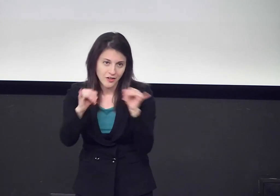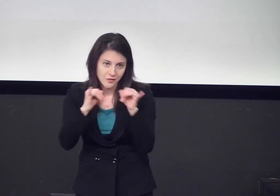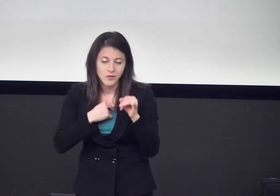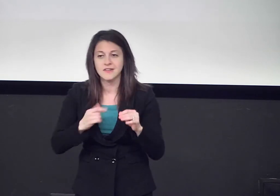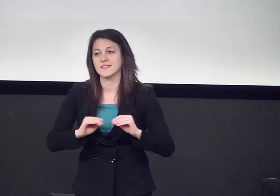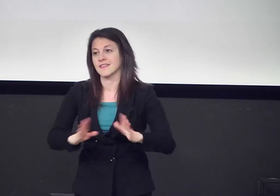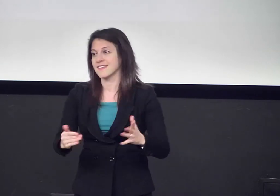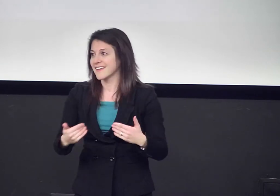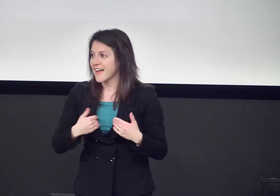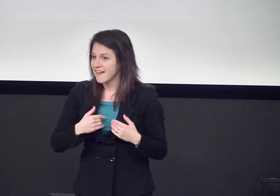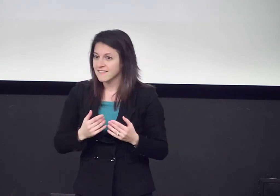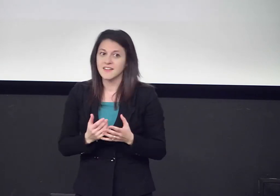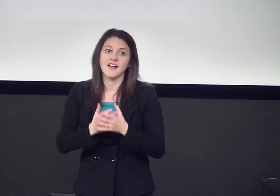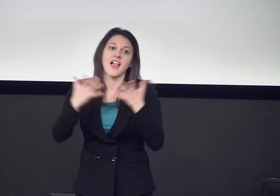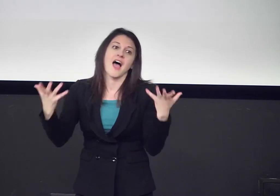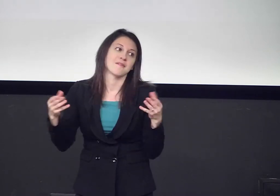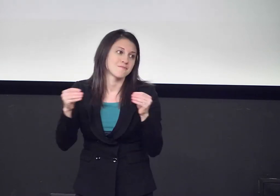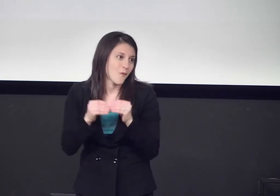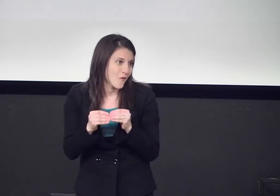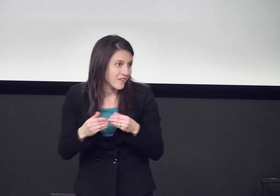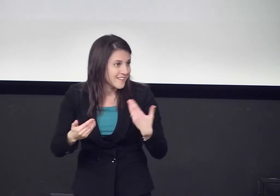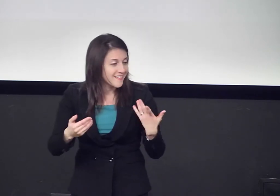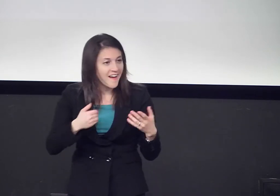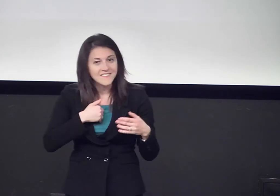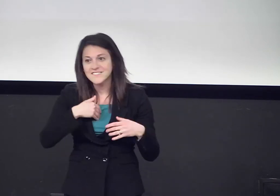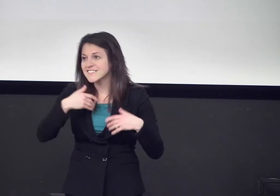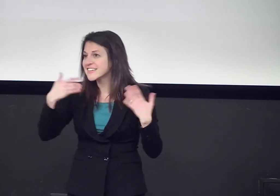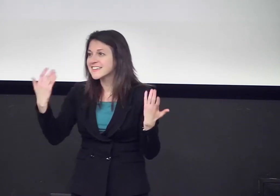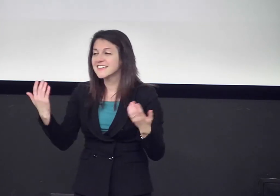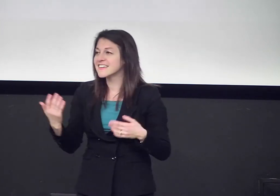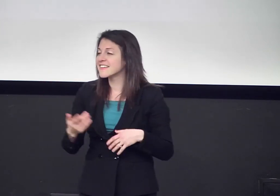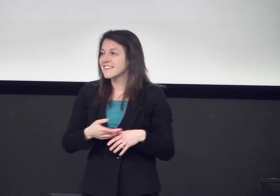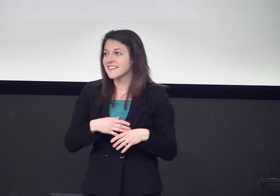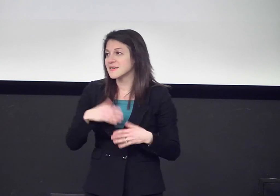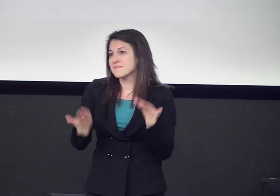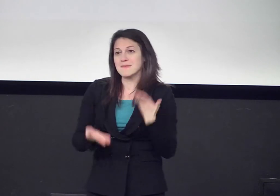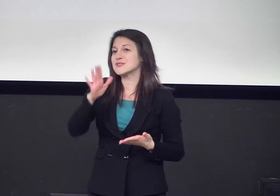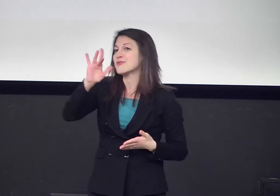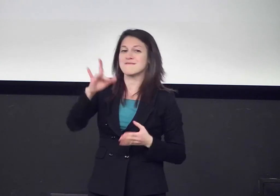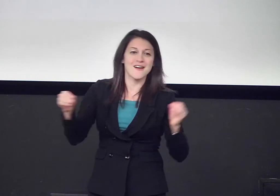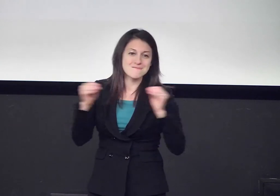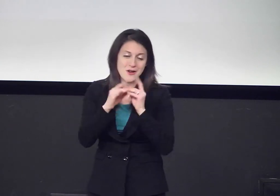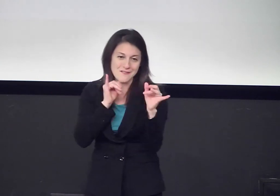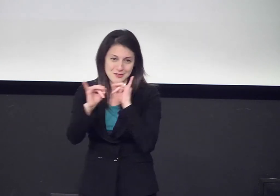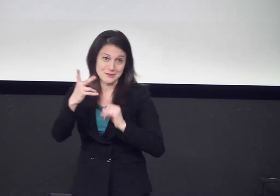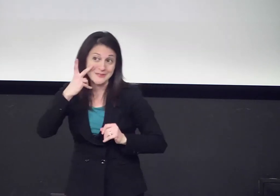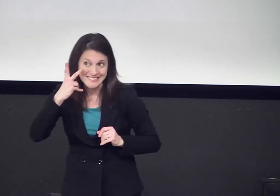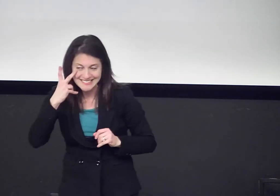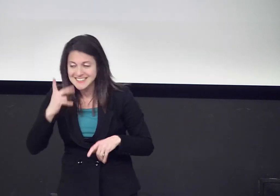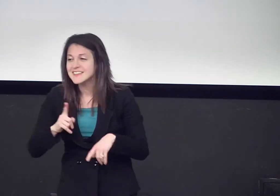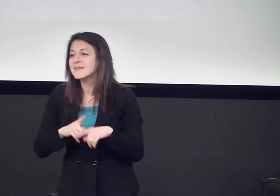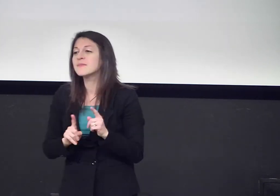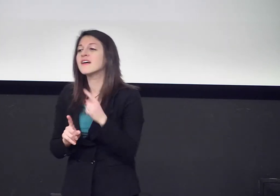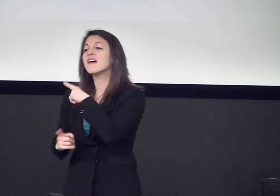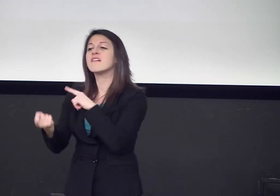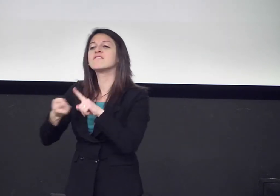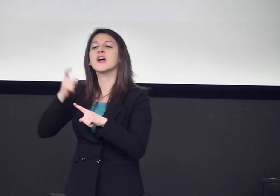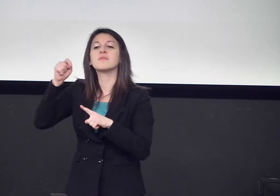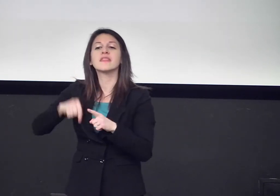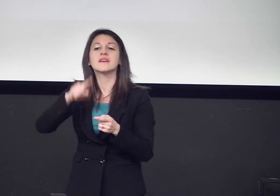So as I've already mentioned before, is that I'm still engaged in this process of doing interviews, and there's a lot more data to collect, and hopefully I'll have at least